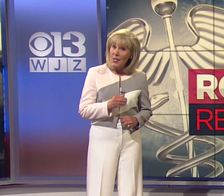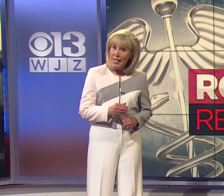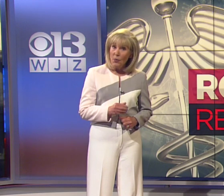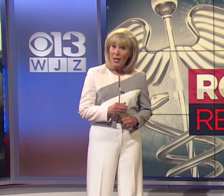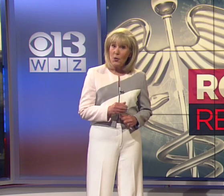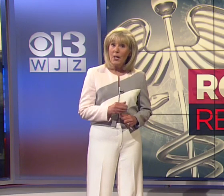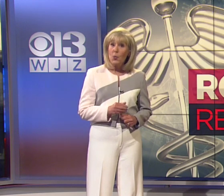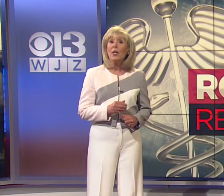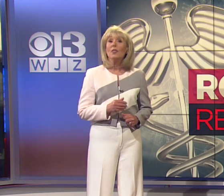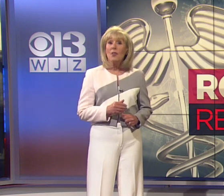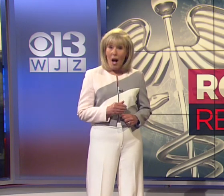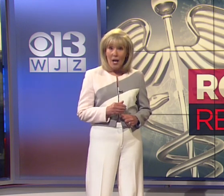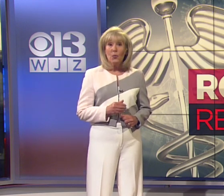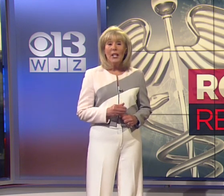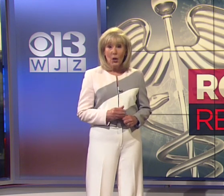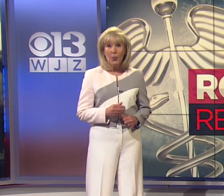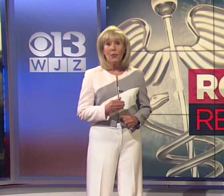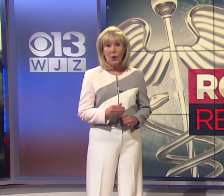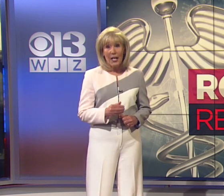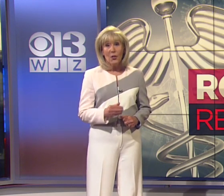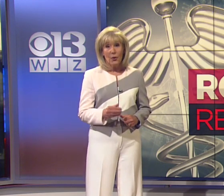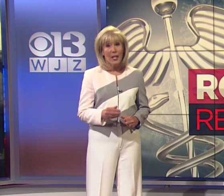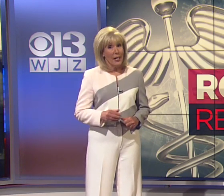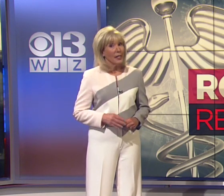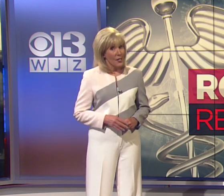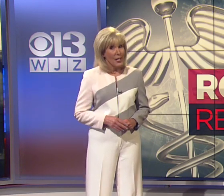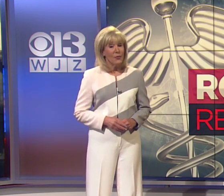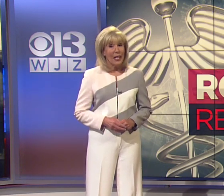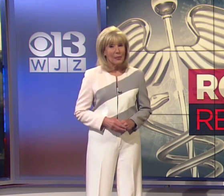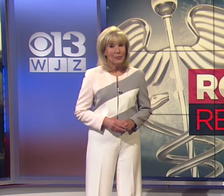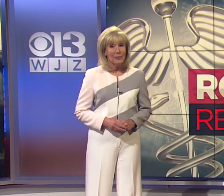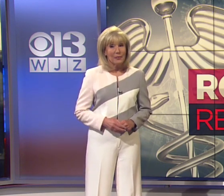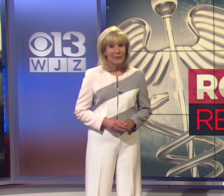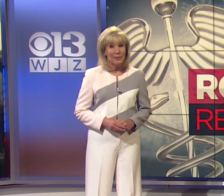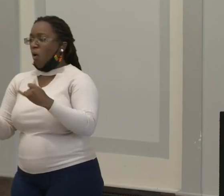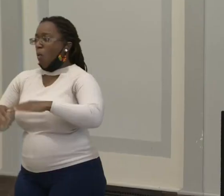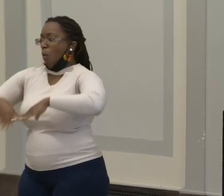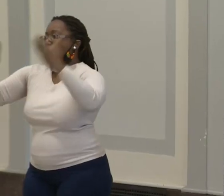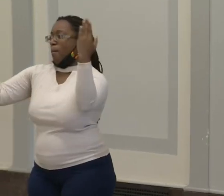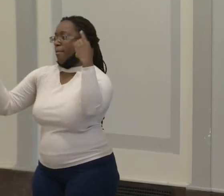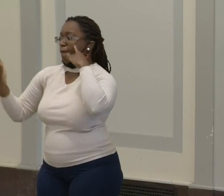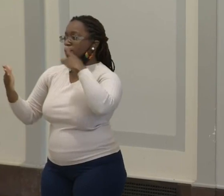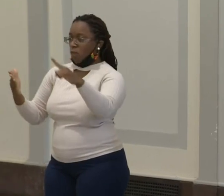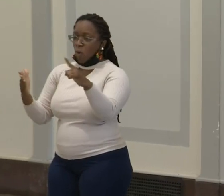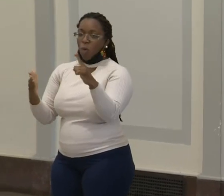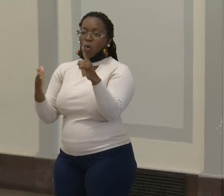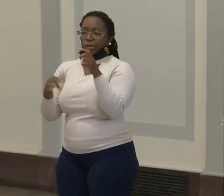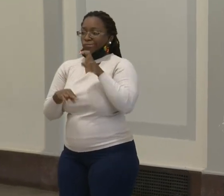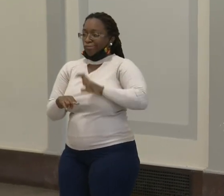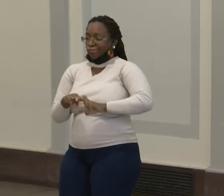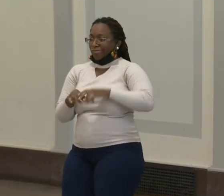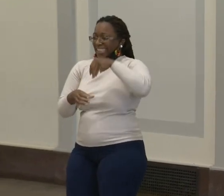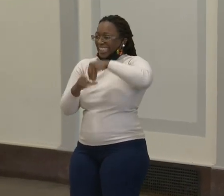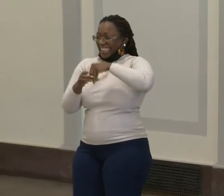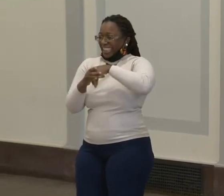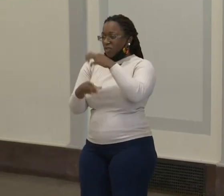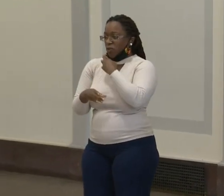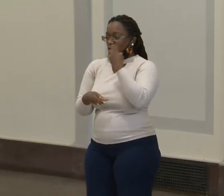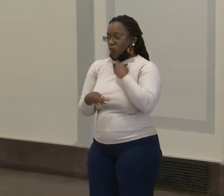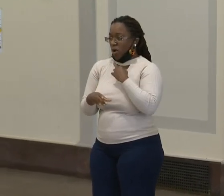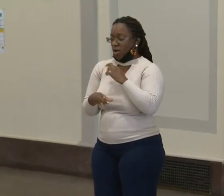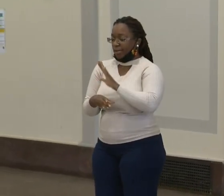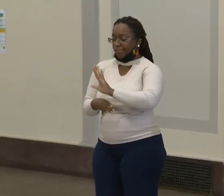that city restaurants will not reopen for indoor dining this evening. Again, let me be very, very